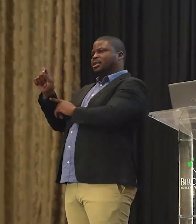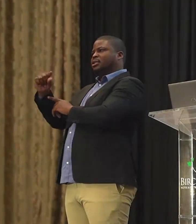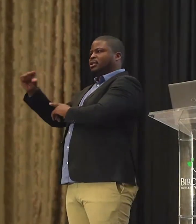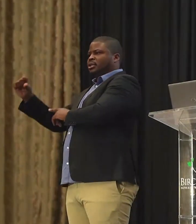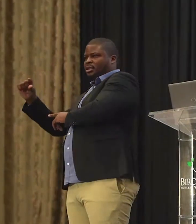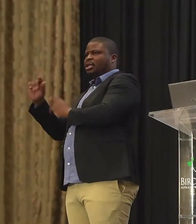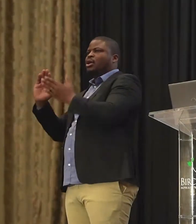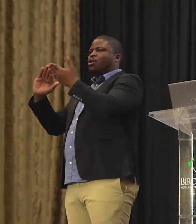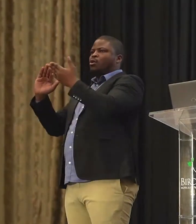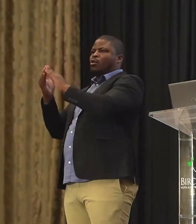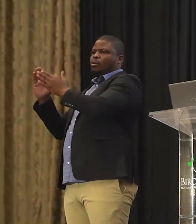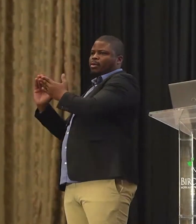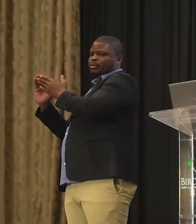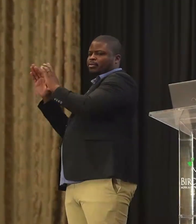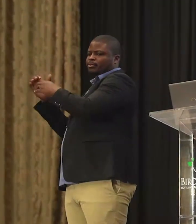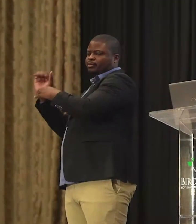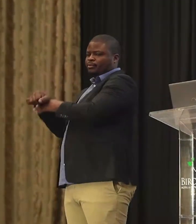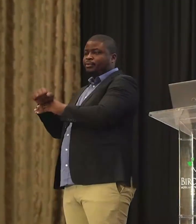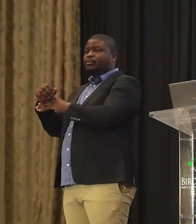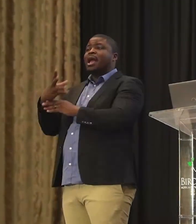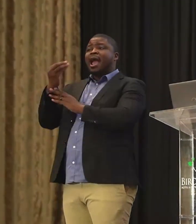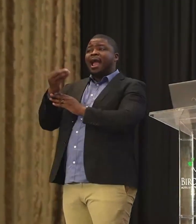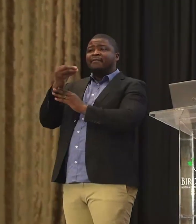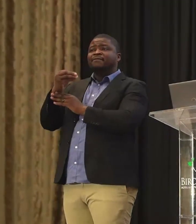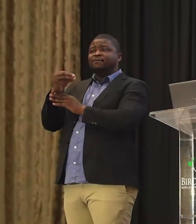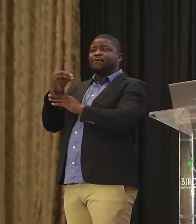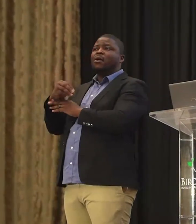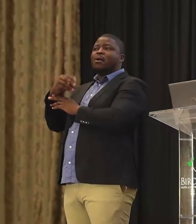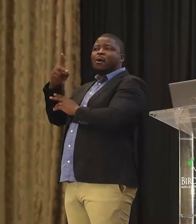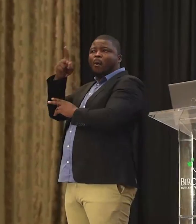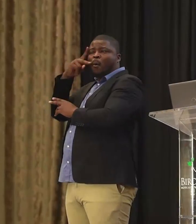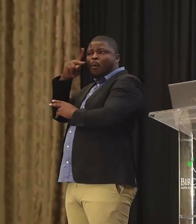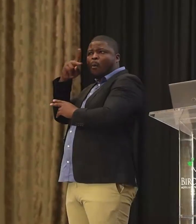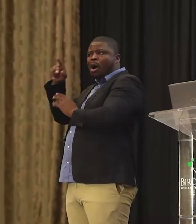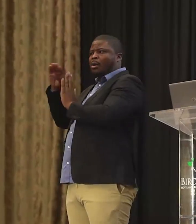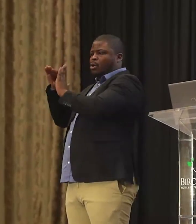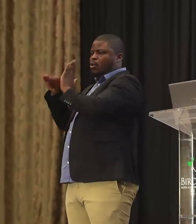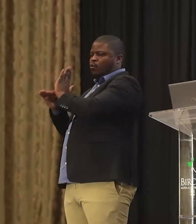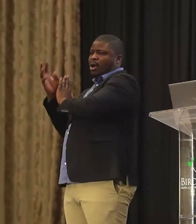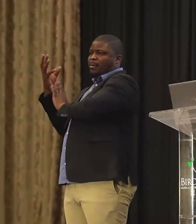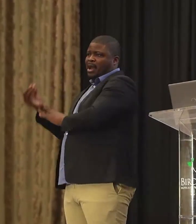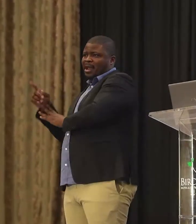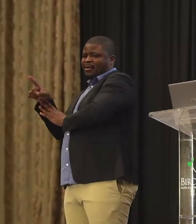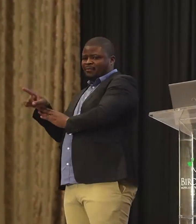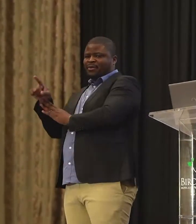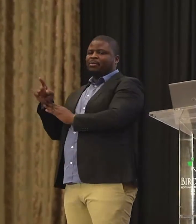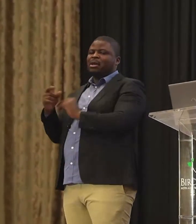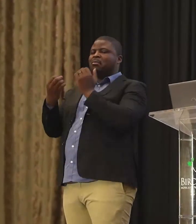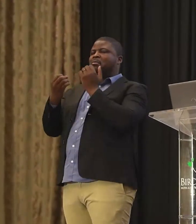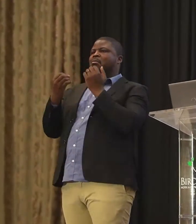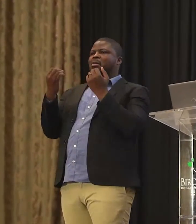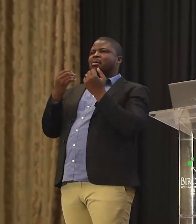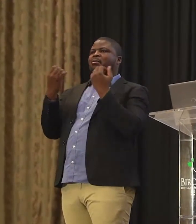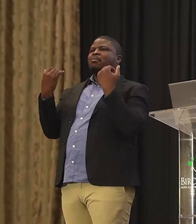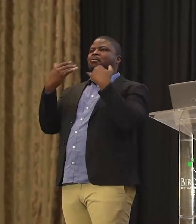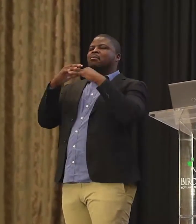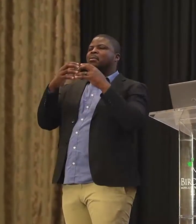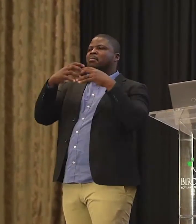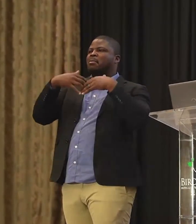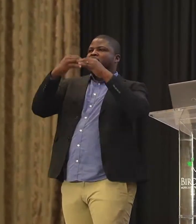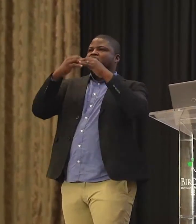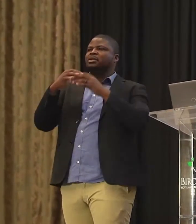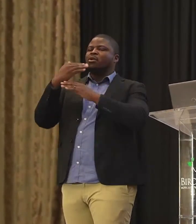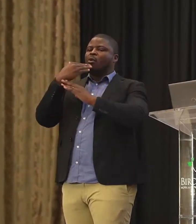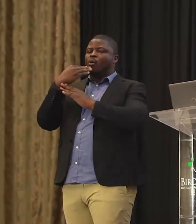And then we've got the sex work program, which also is implemented by AFSA. So basically just providing a